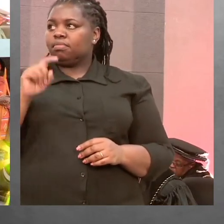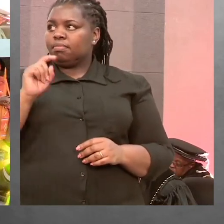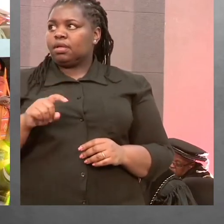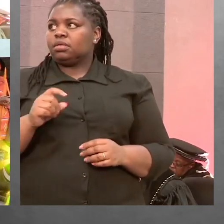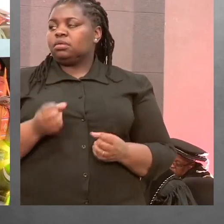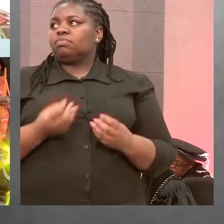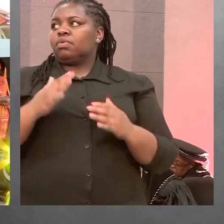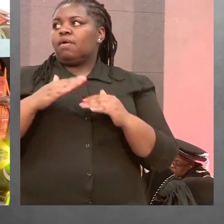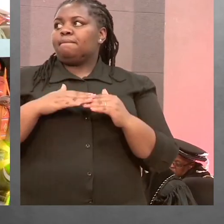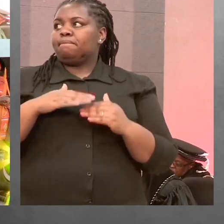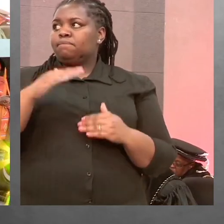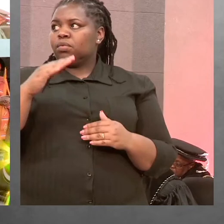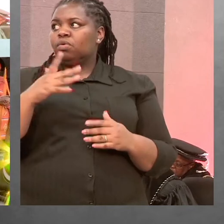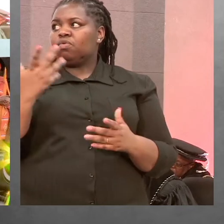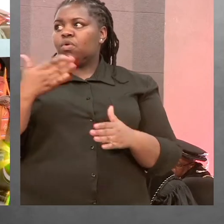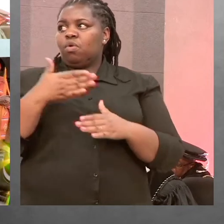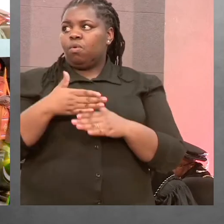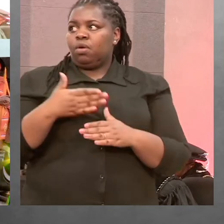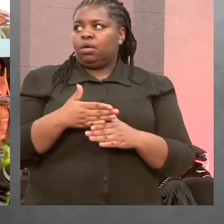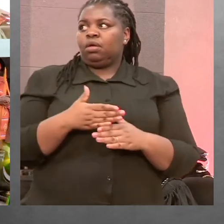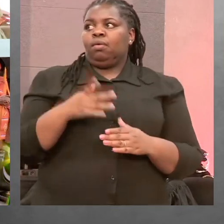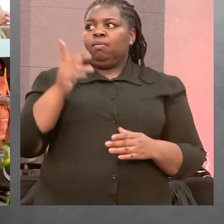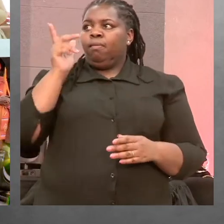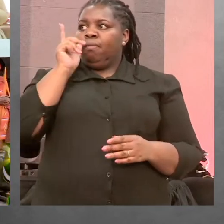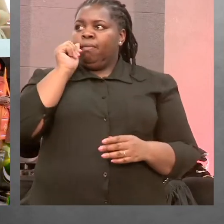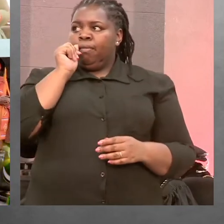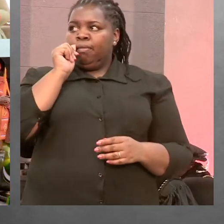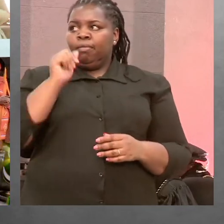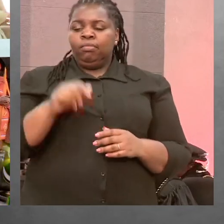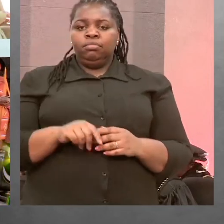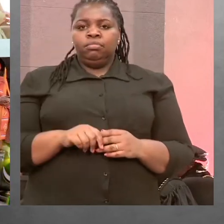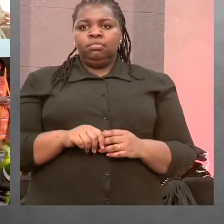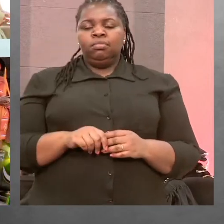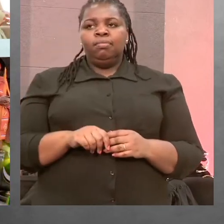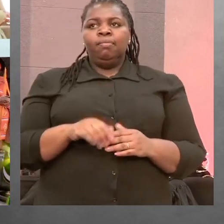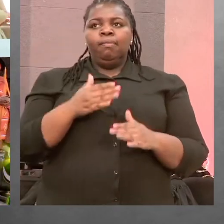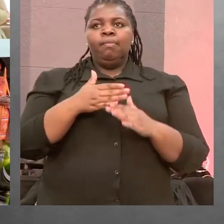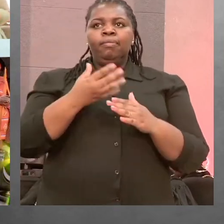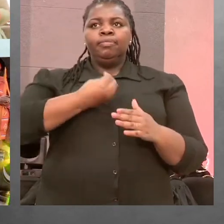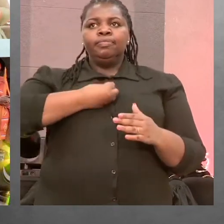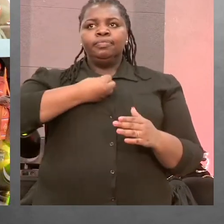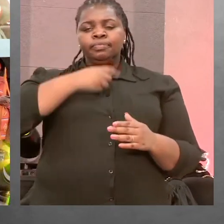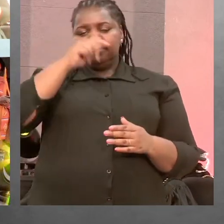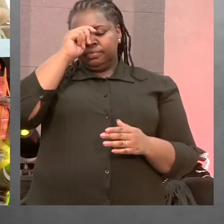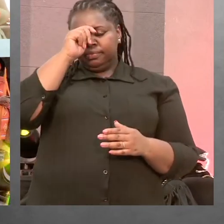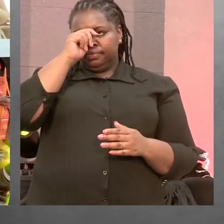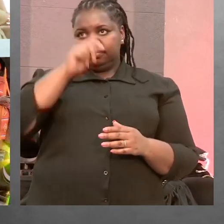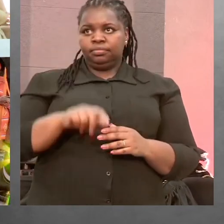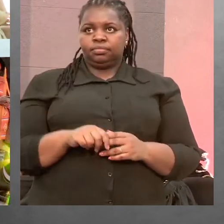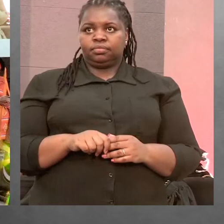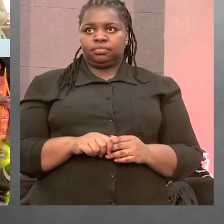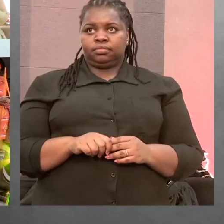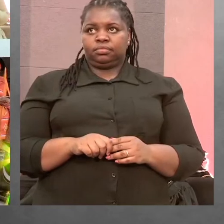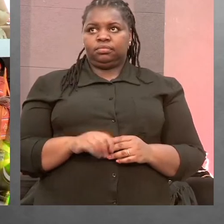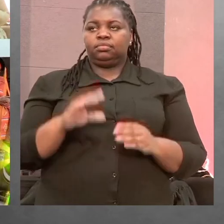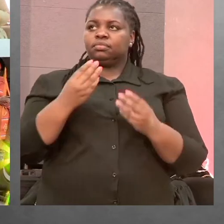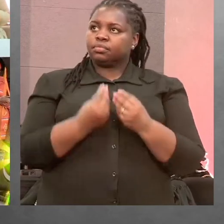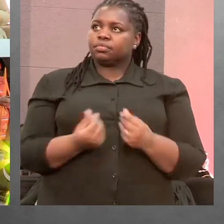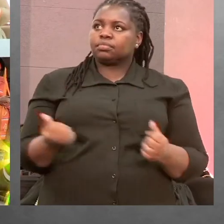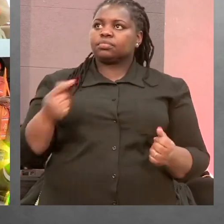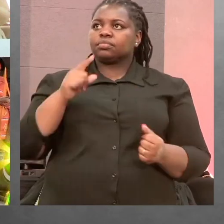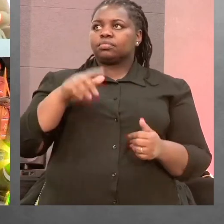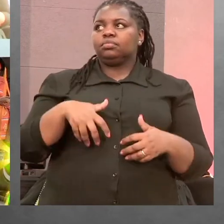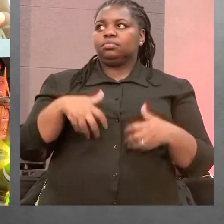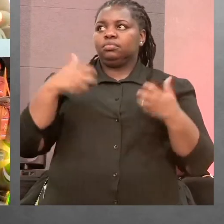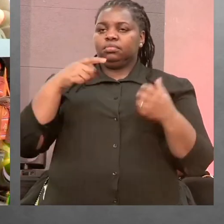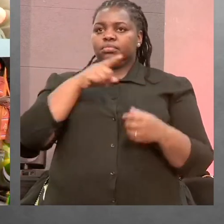more of our efforts towards working with men, with our young boys, to address aggression